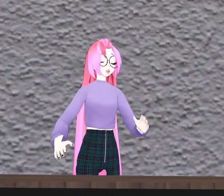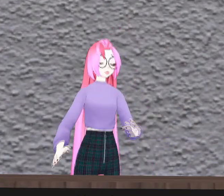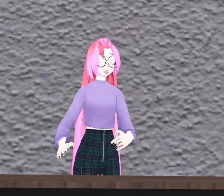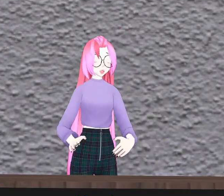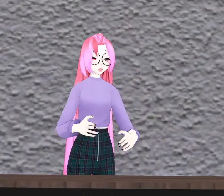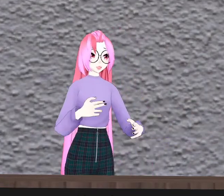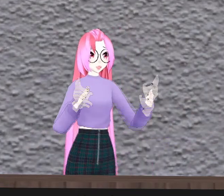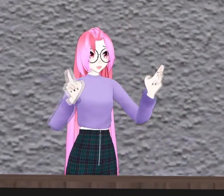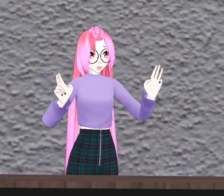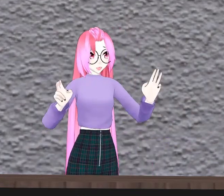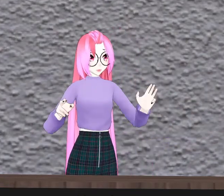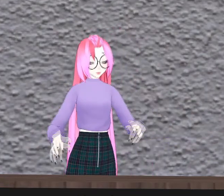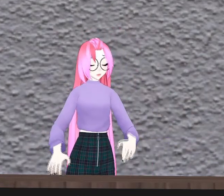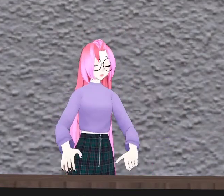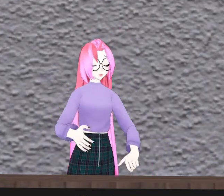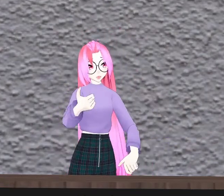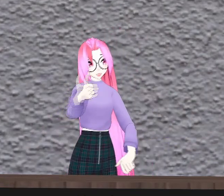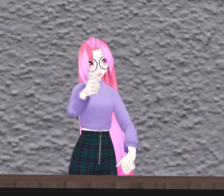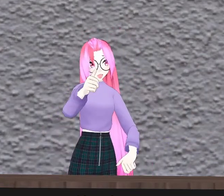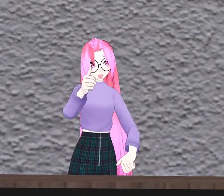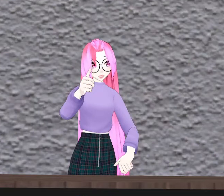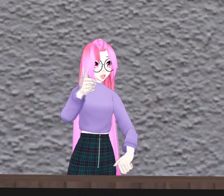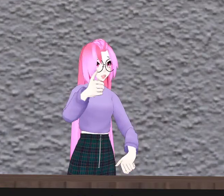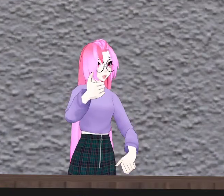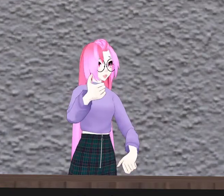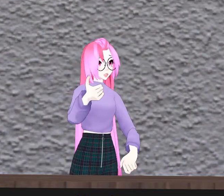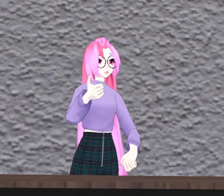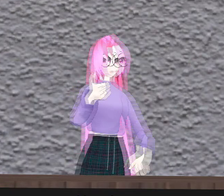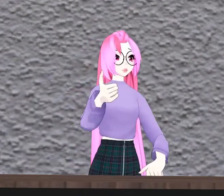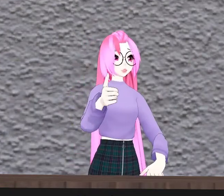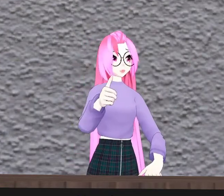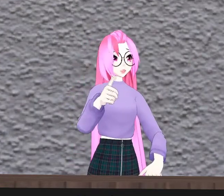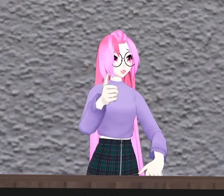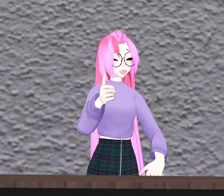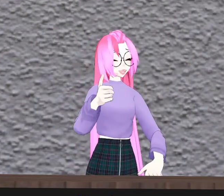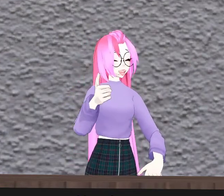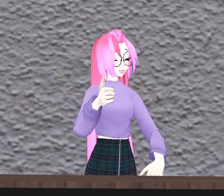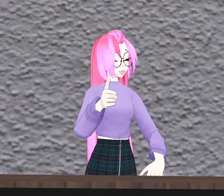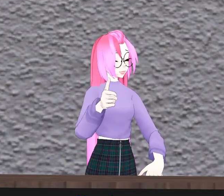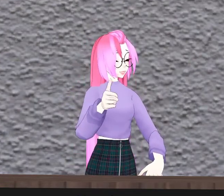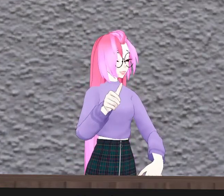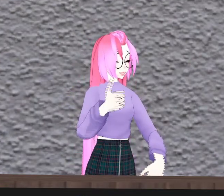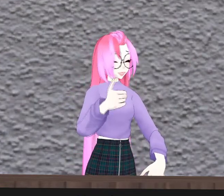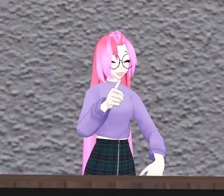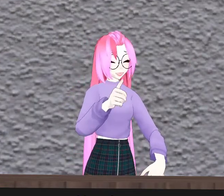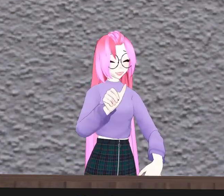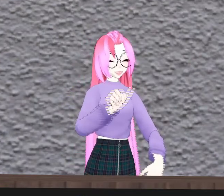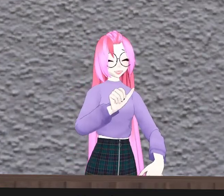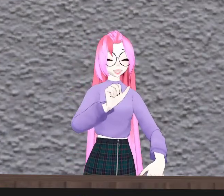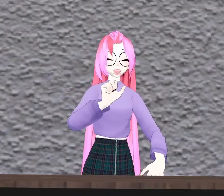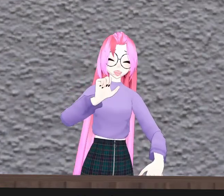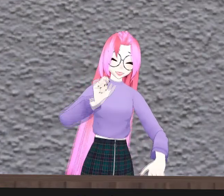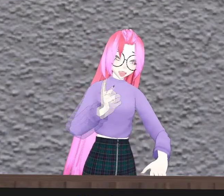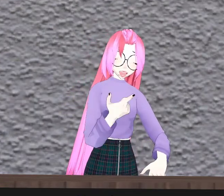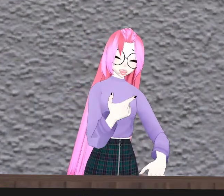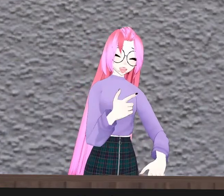It was a trick! This is how you sign 10. So all